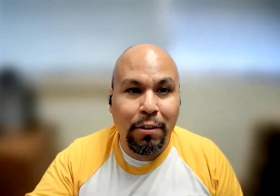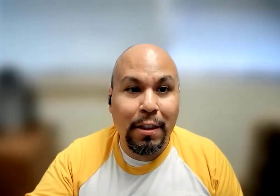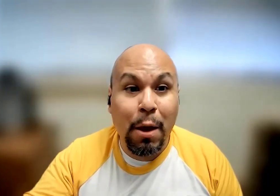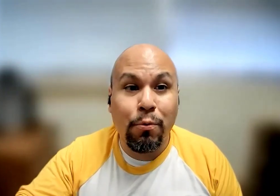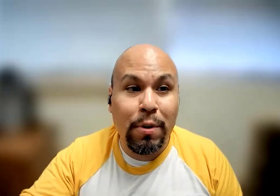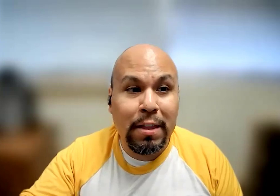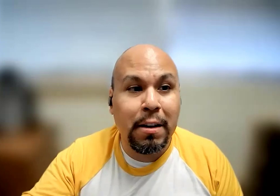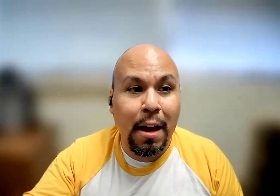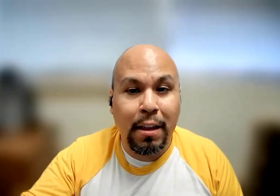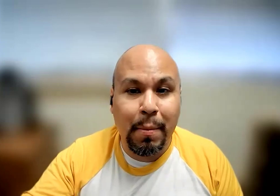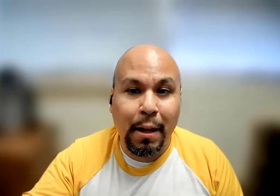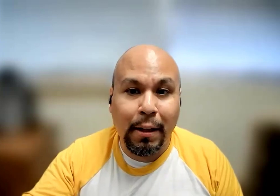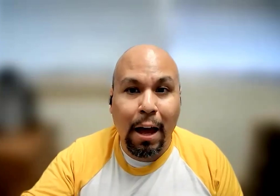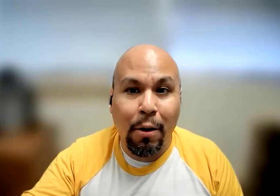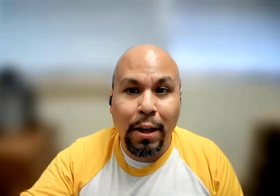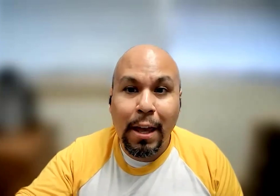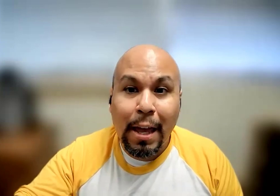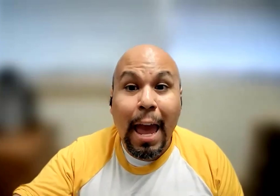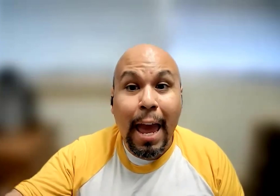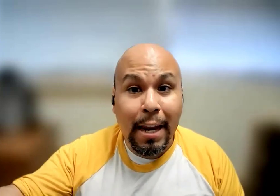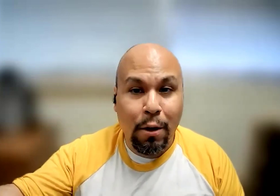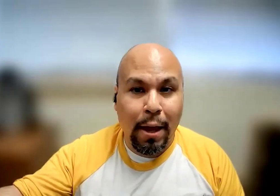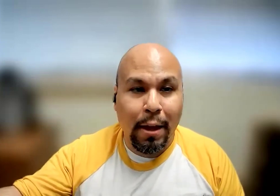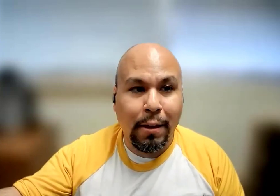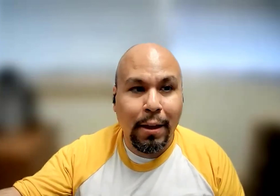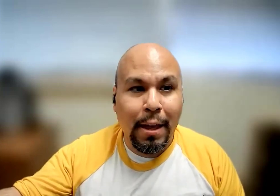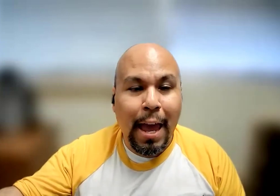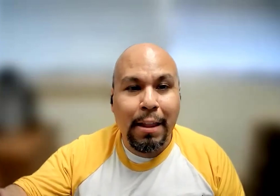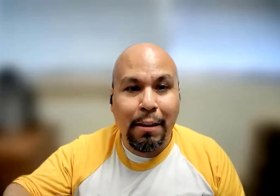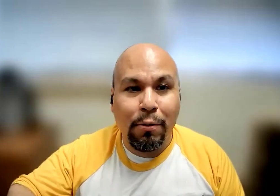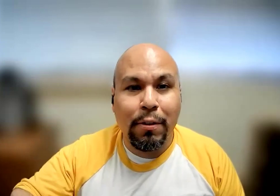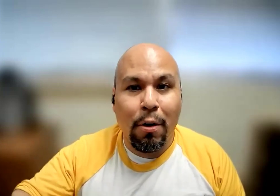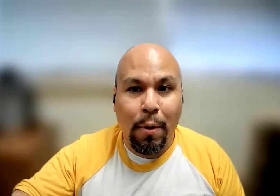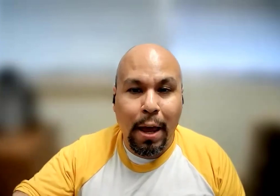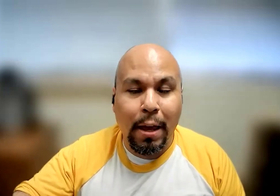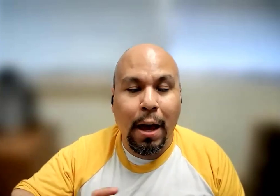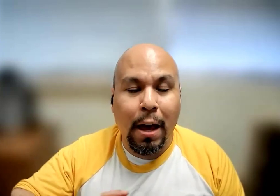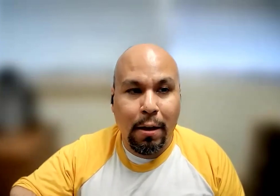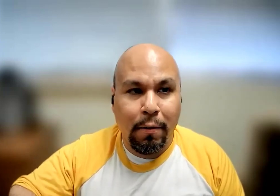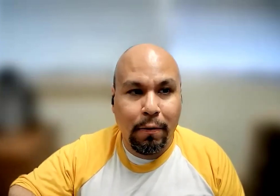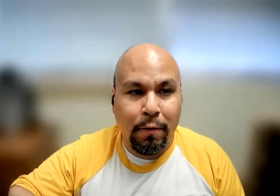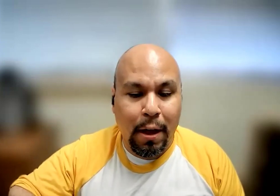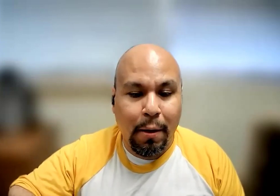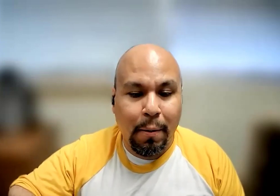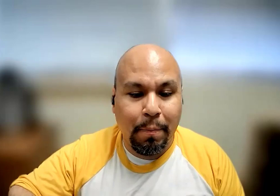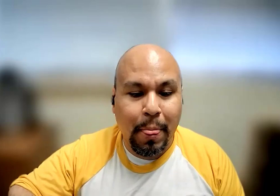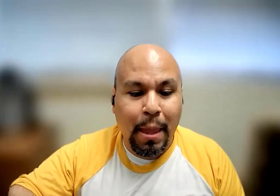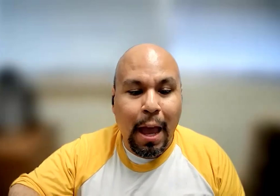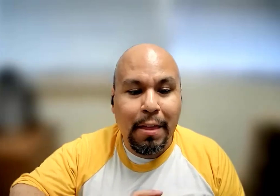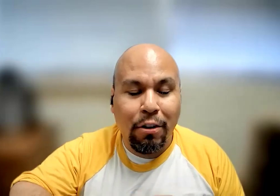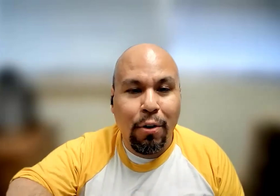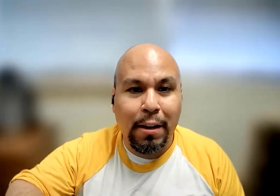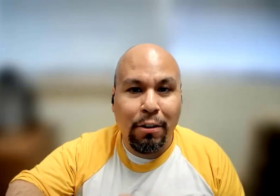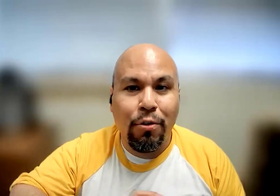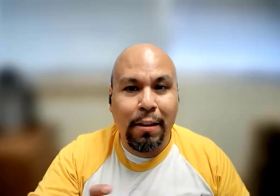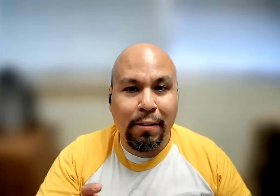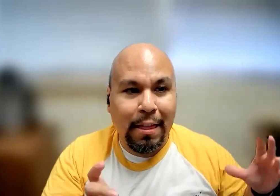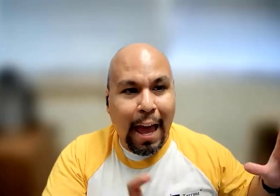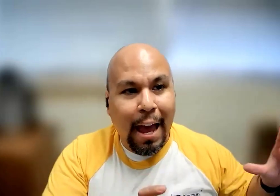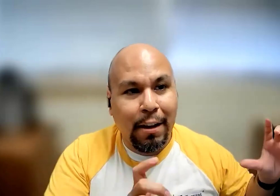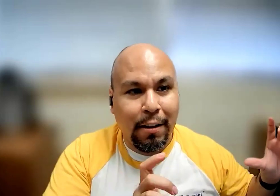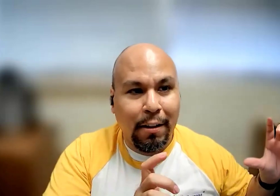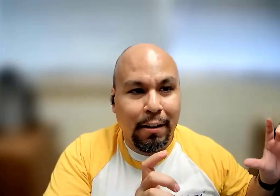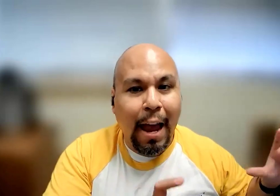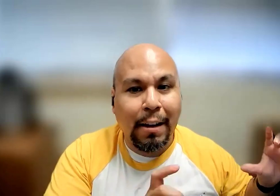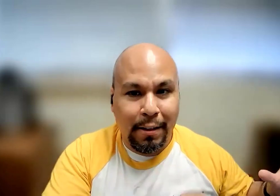face-to-face session, they would read that document aloud anyway. And this was their way of, I think, trying to